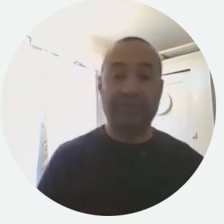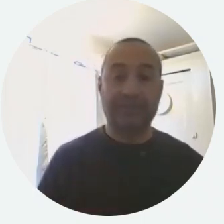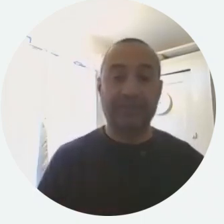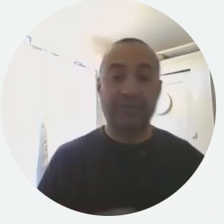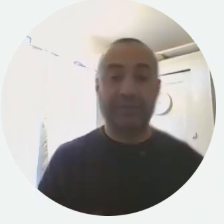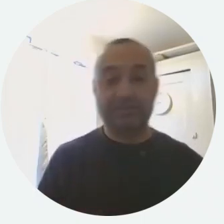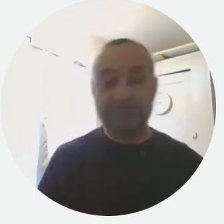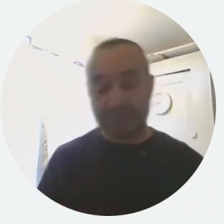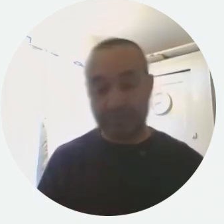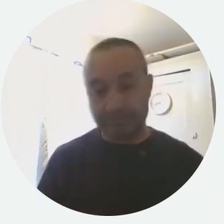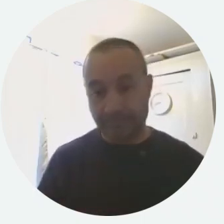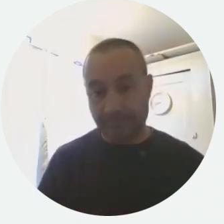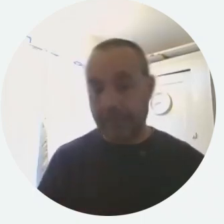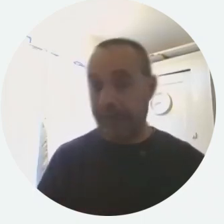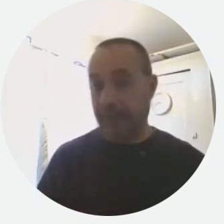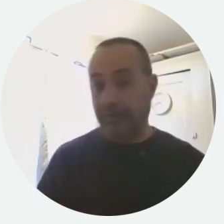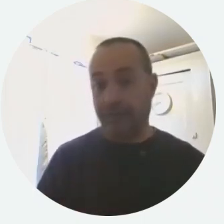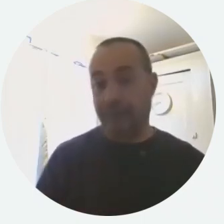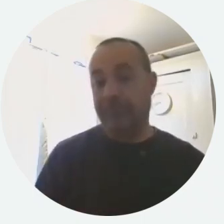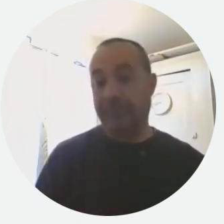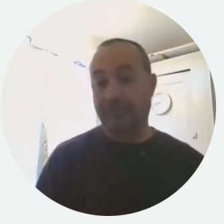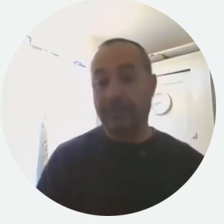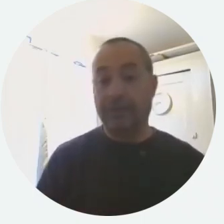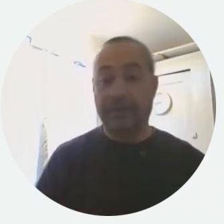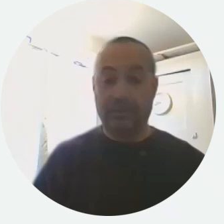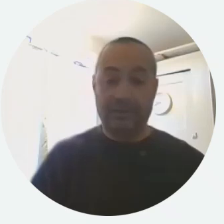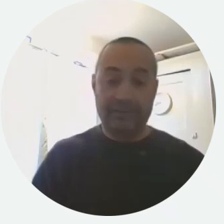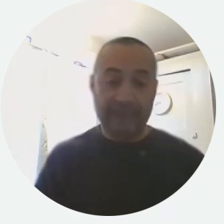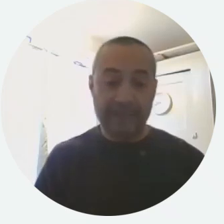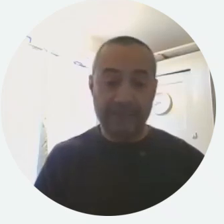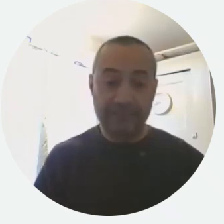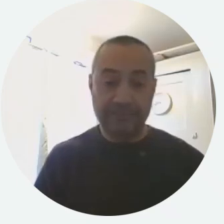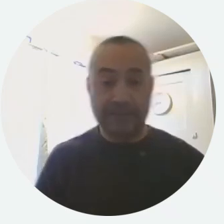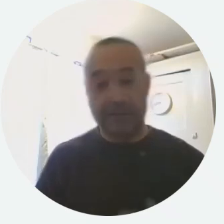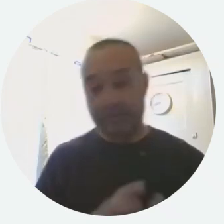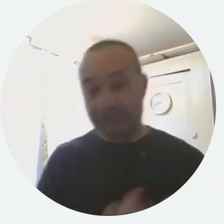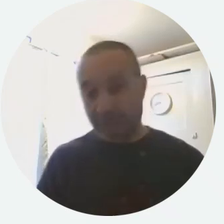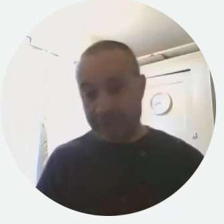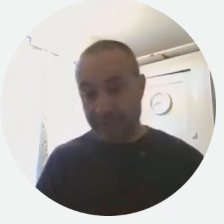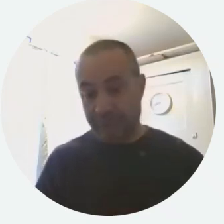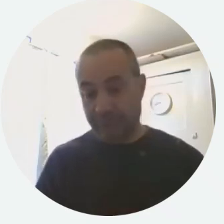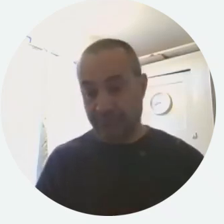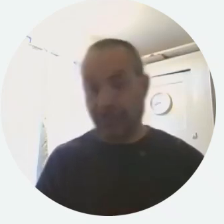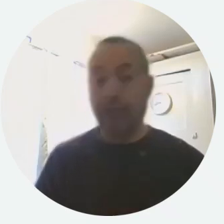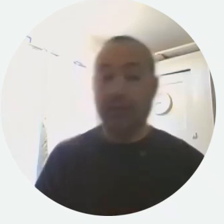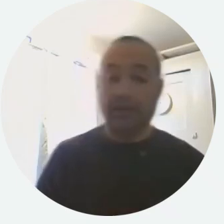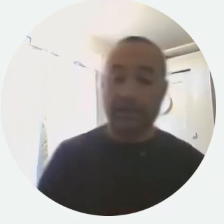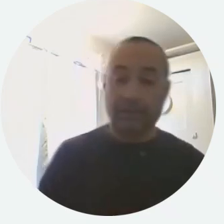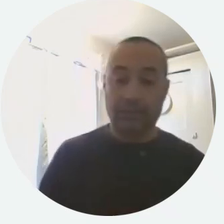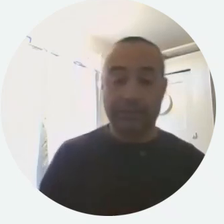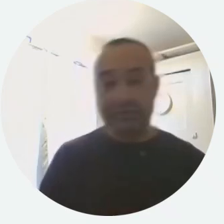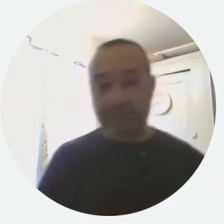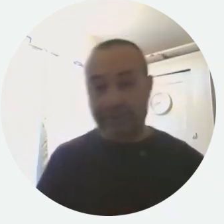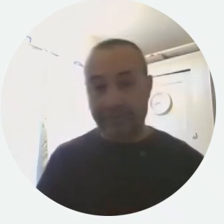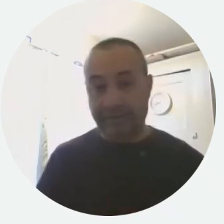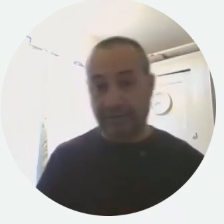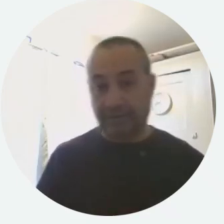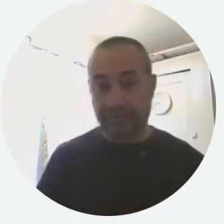can communicate with you. For example, I want a snack, I want a toy, I would like to go outside.